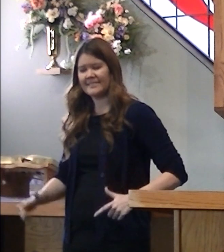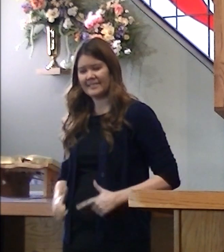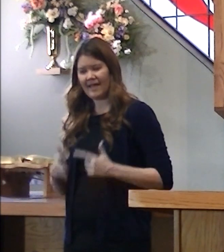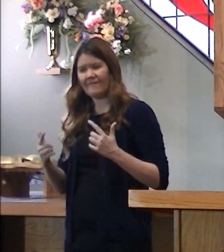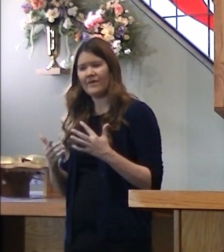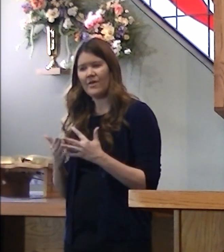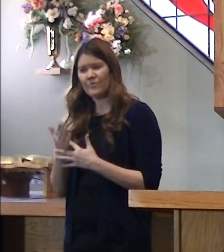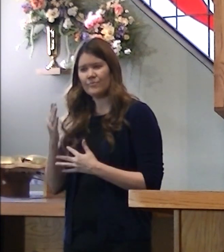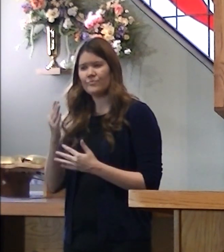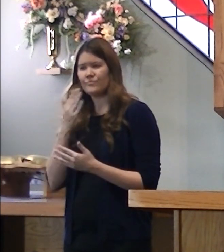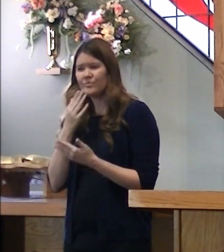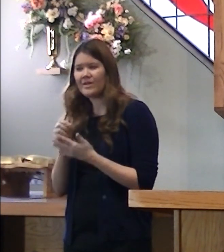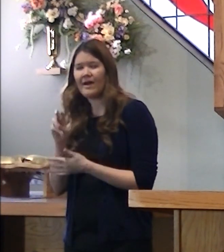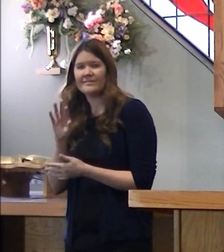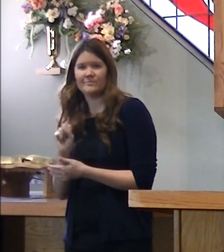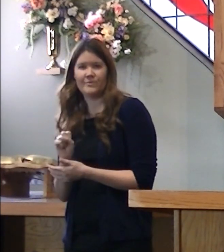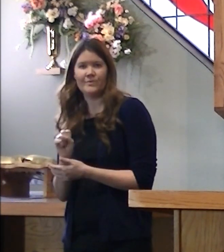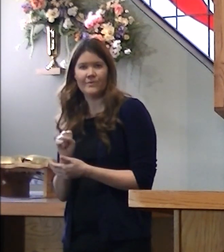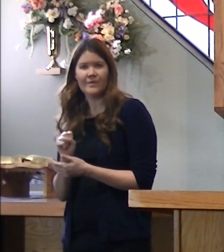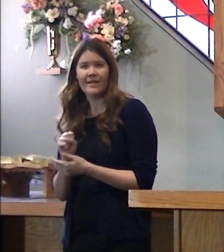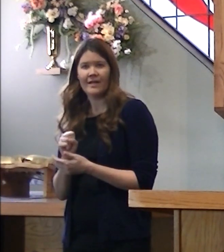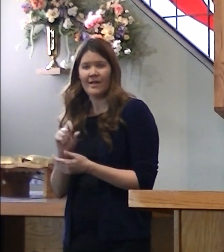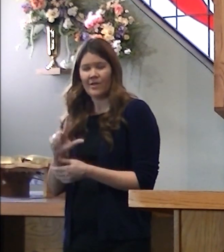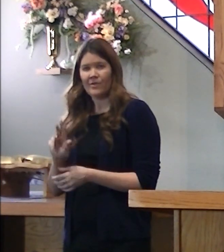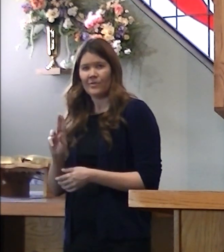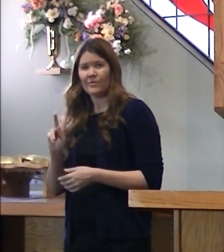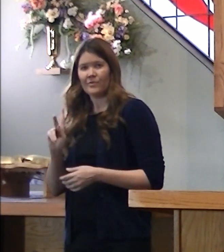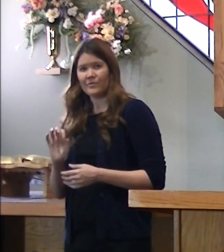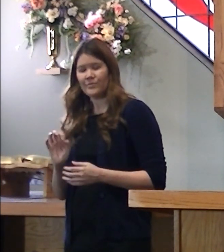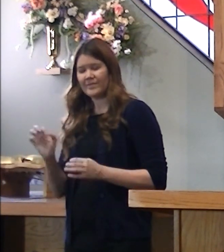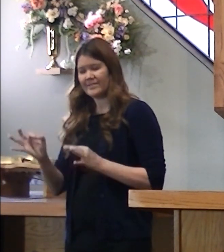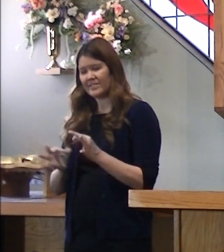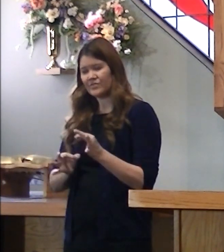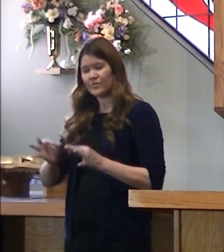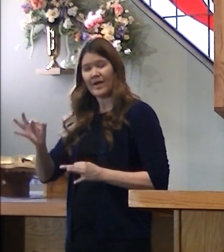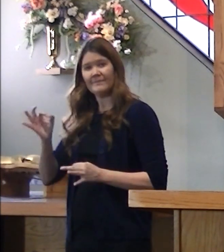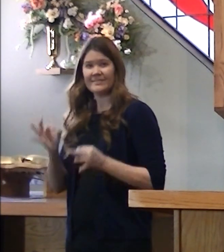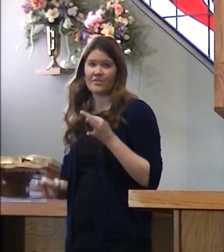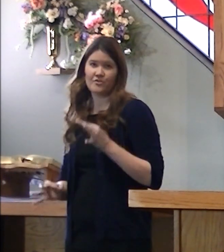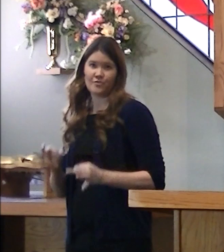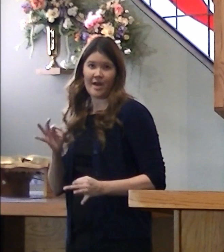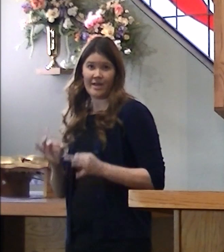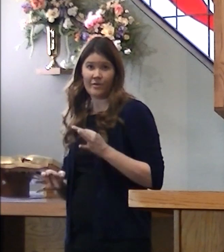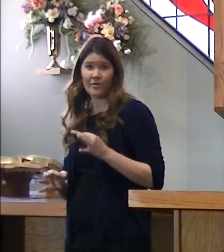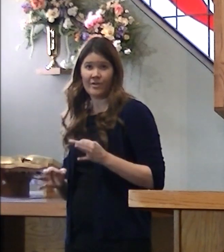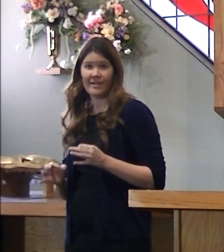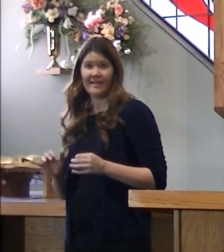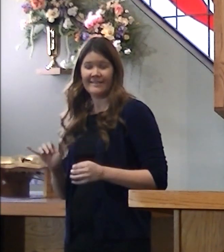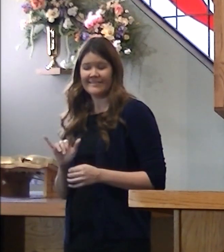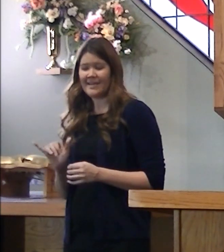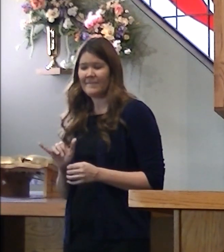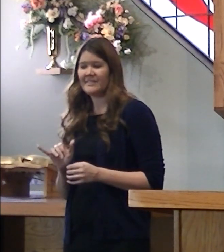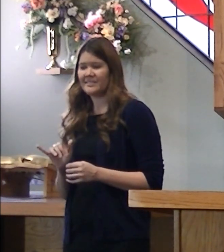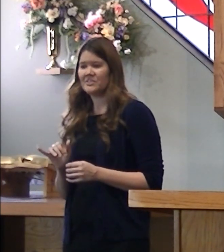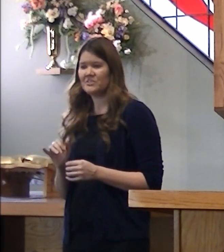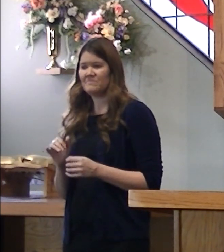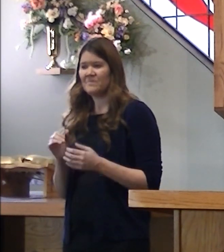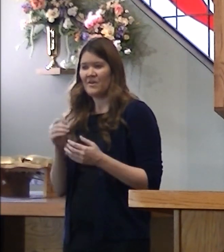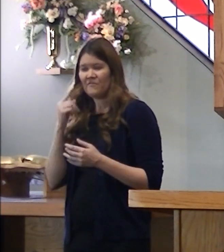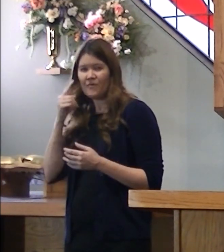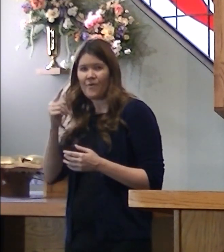through the gospel. In fact, the way Luke describes the trial makes it sound like it's ready to